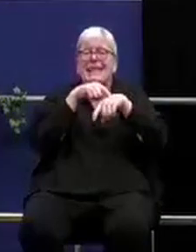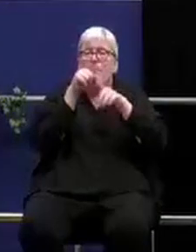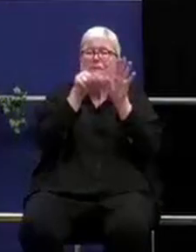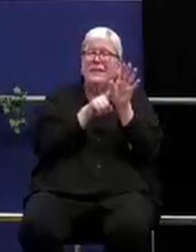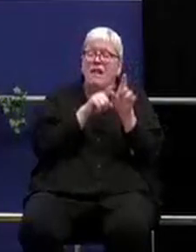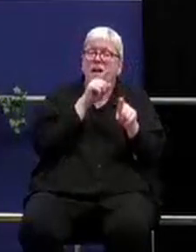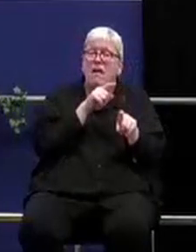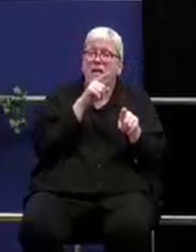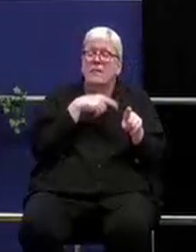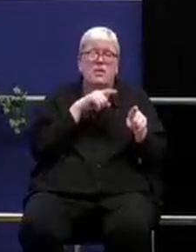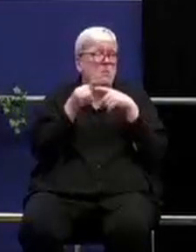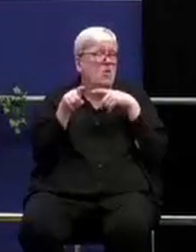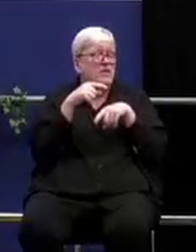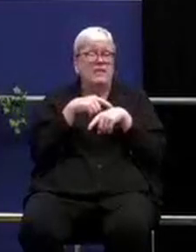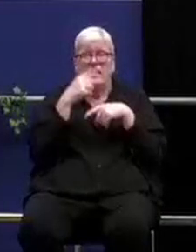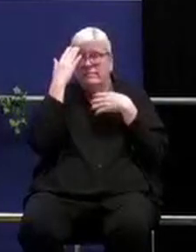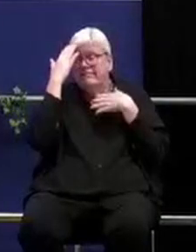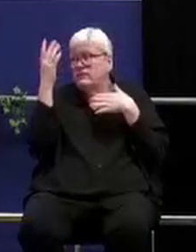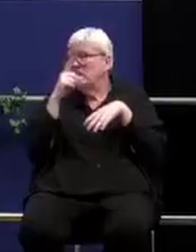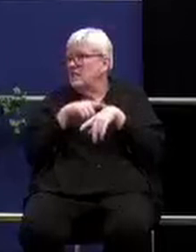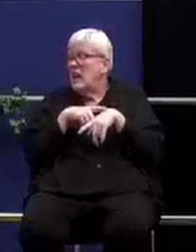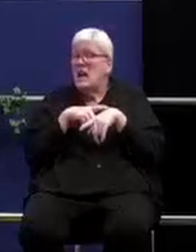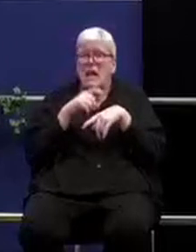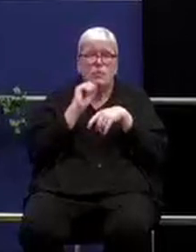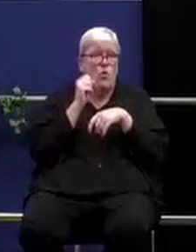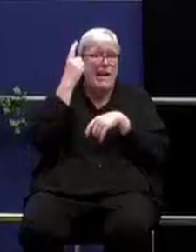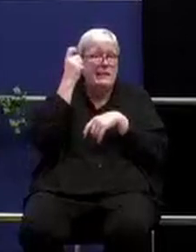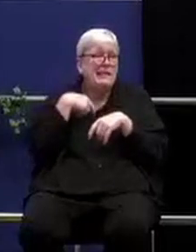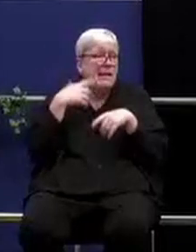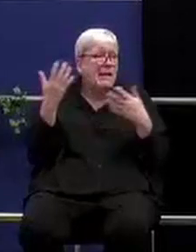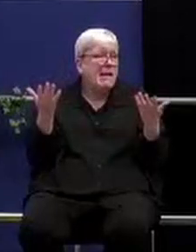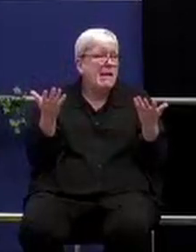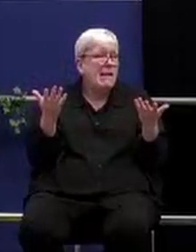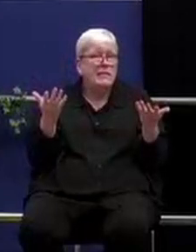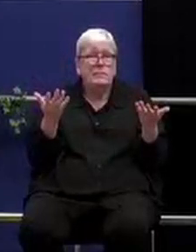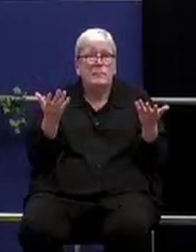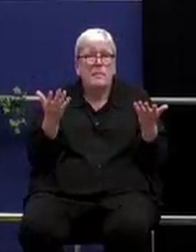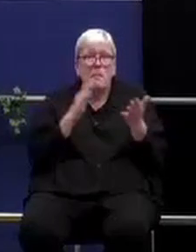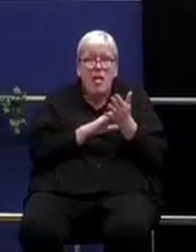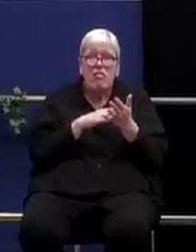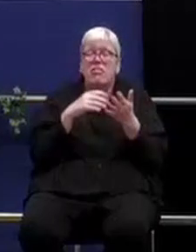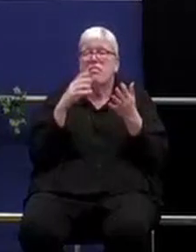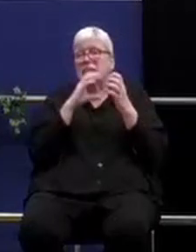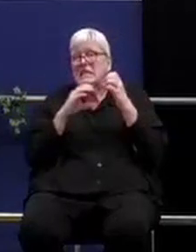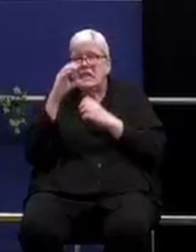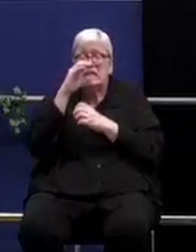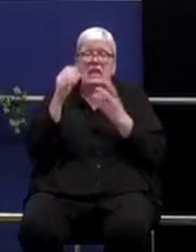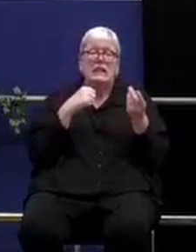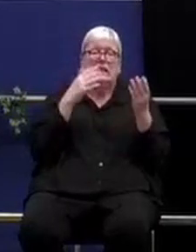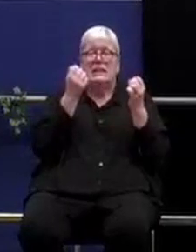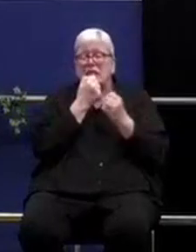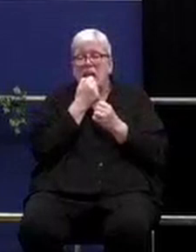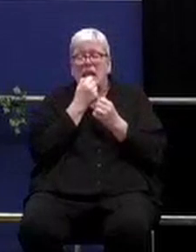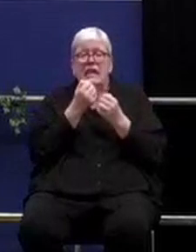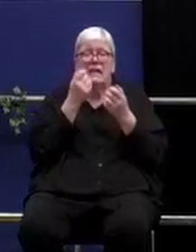time they don't have any bearing of, what the season is, what the month is, what the day is. So I quite like this idea of having something that could potentially be